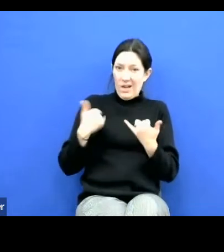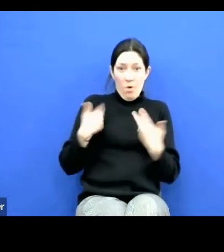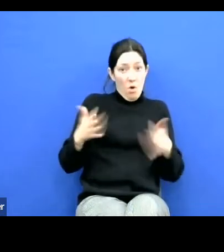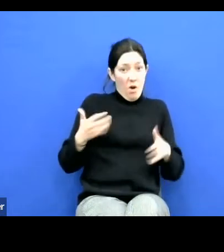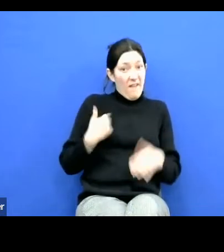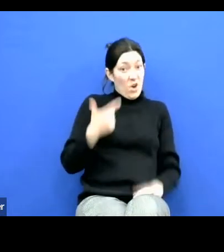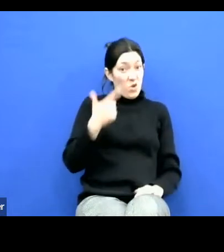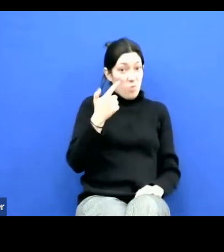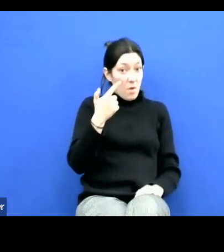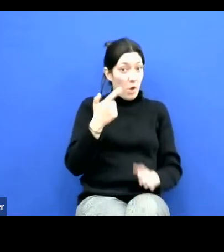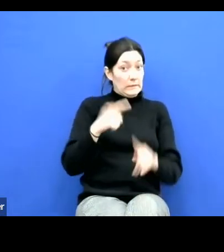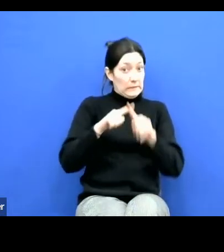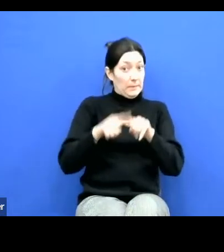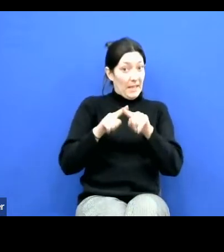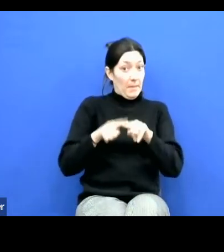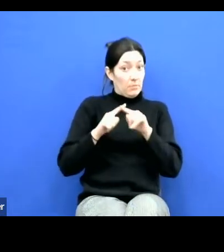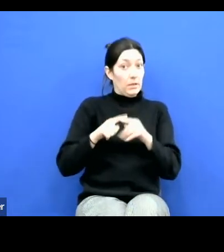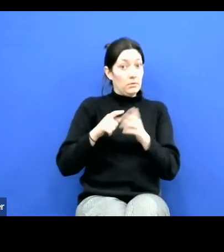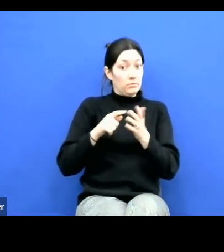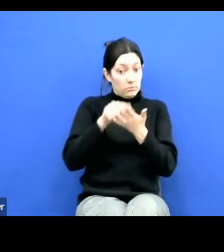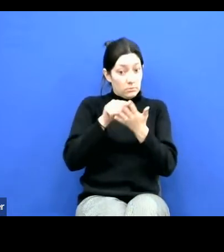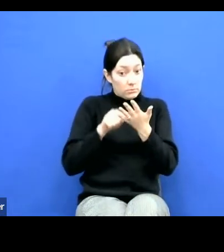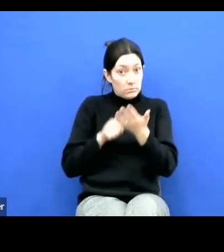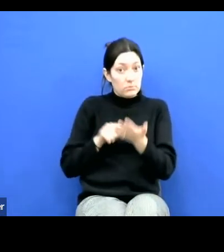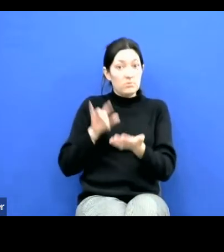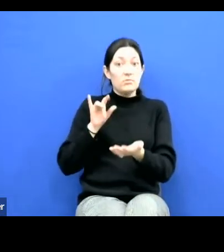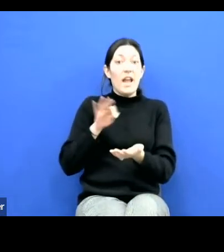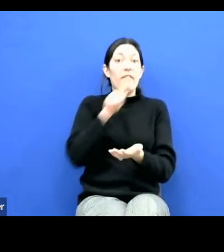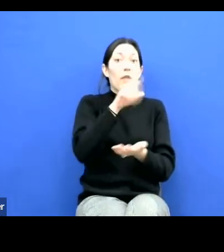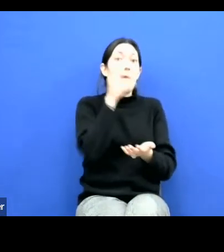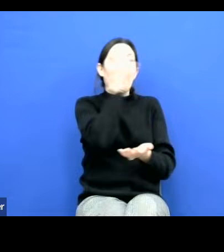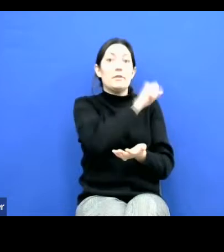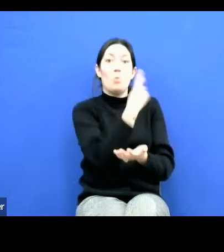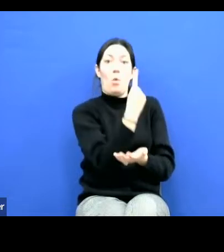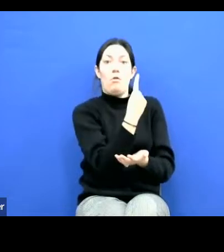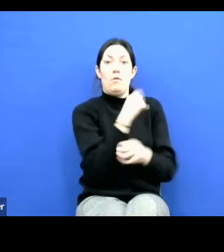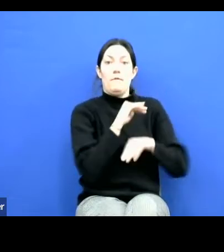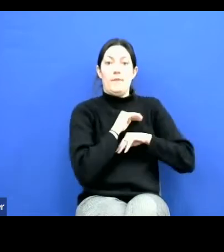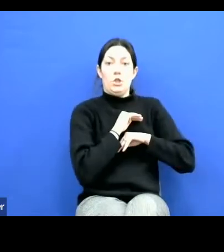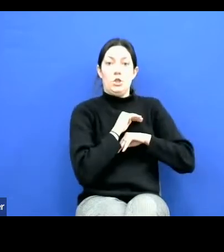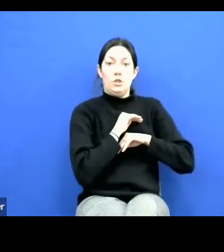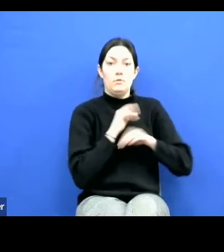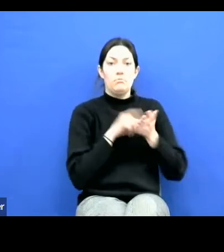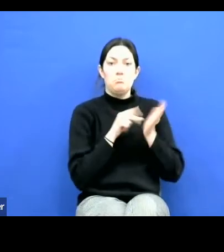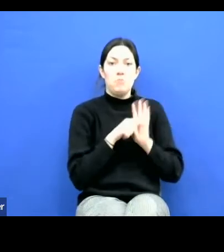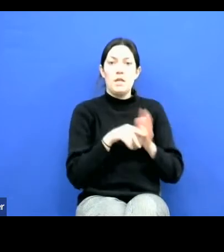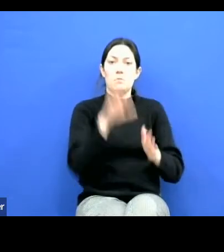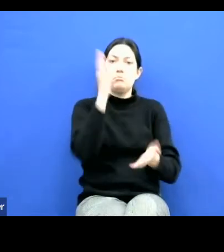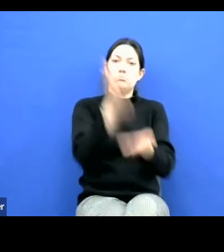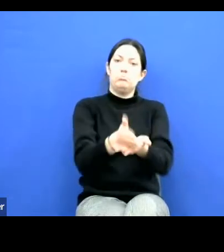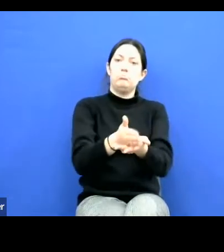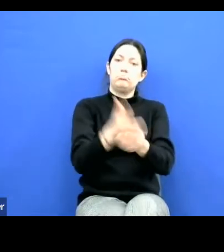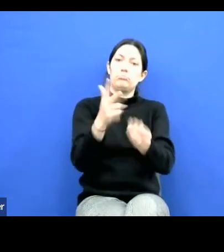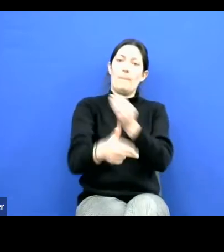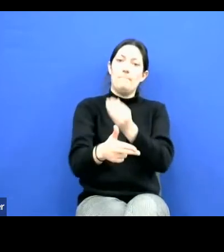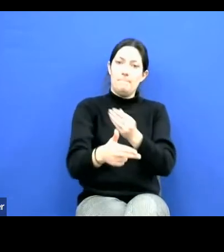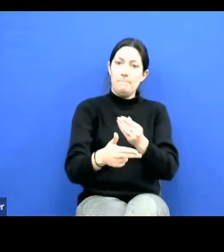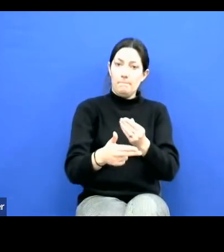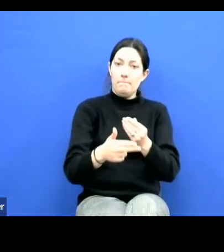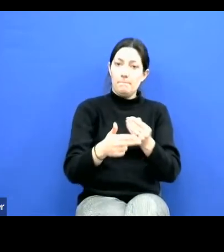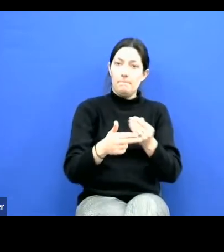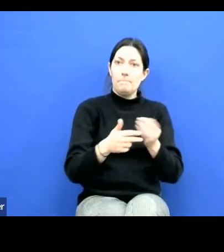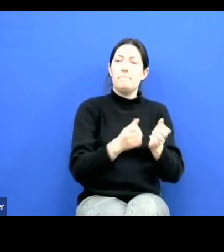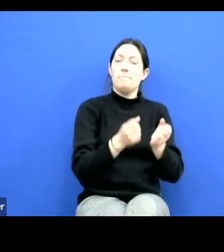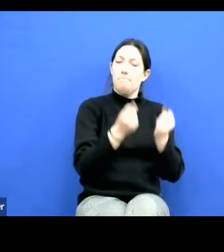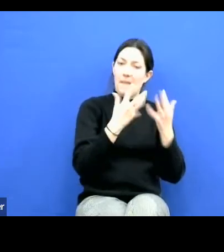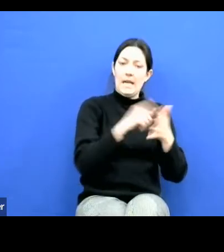use permit. If they don't meet any one of these, then the project does not move forward. A number of them have to be